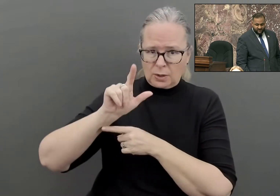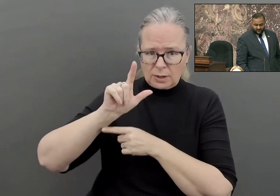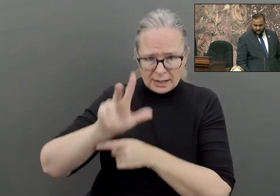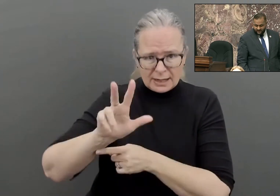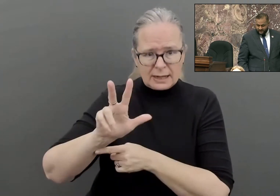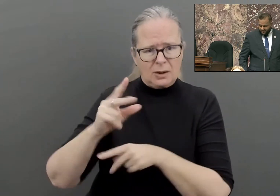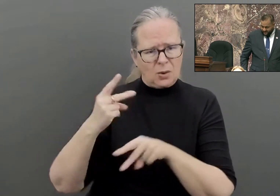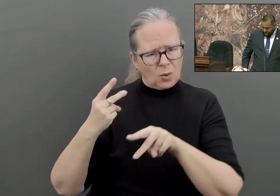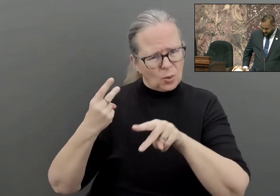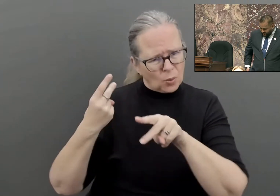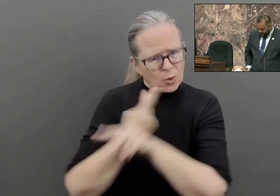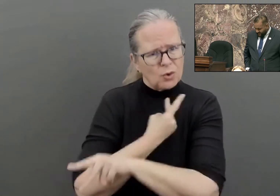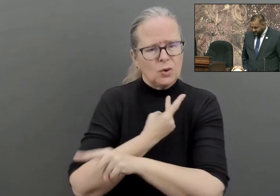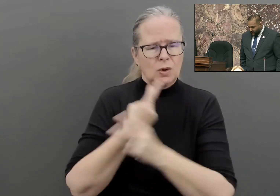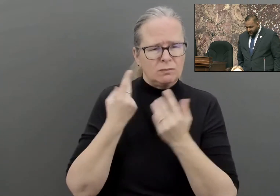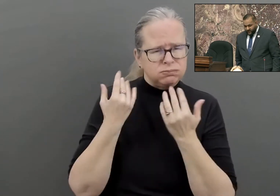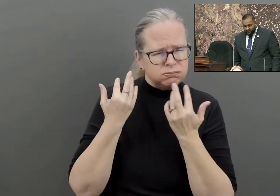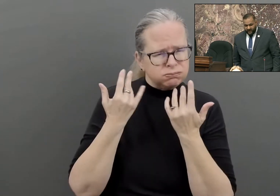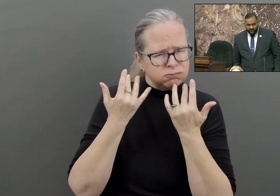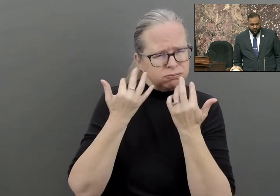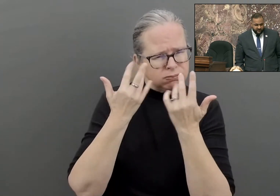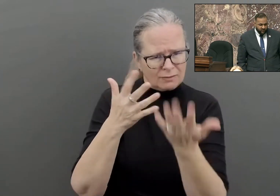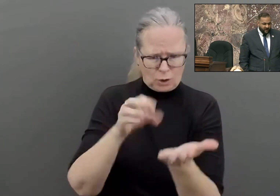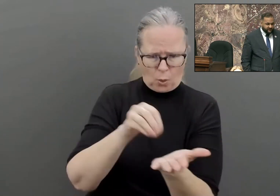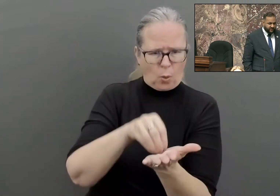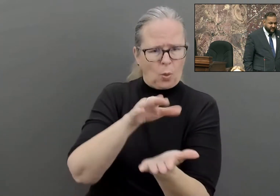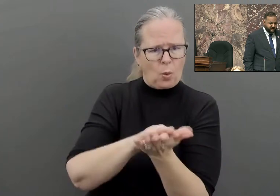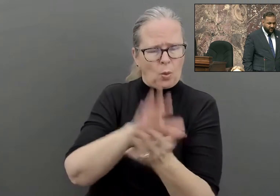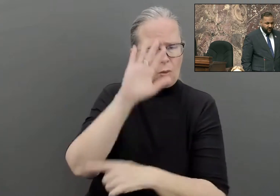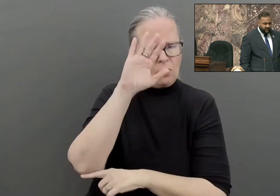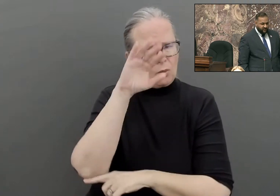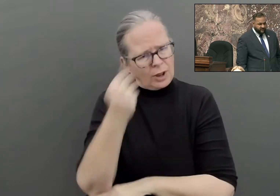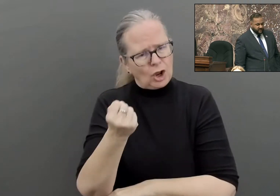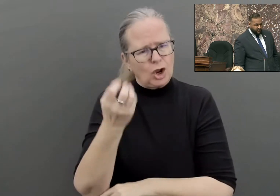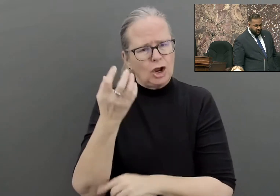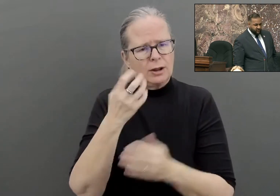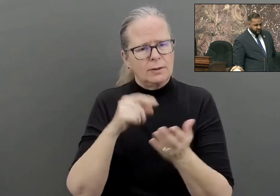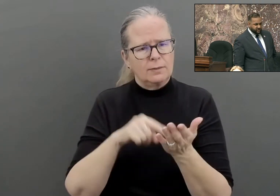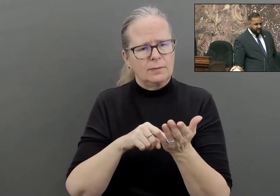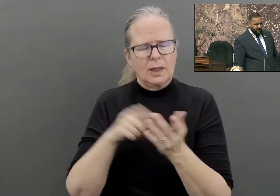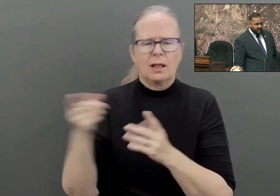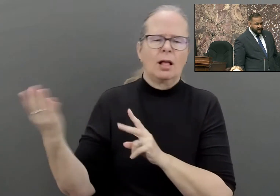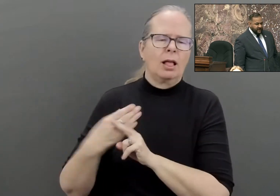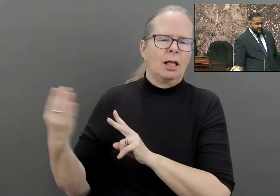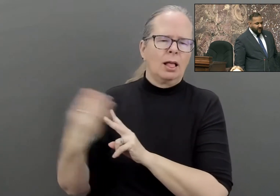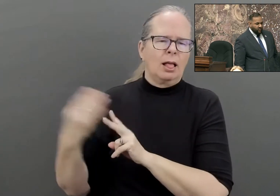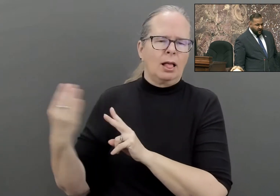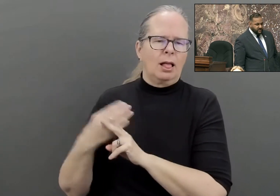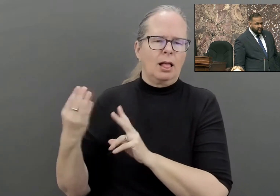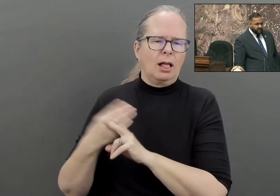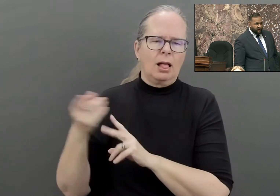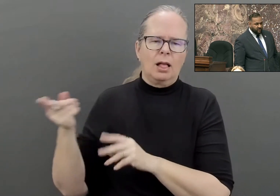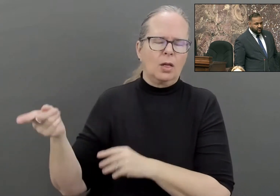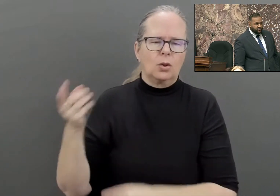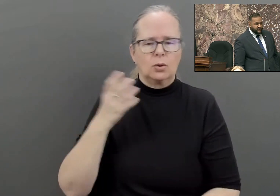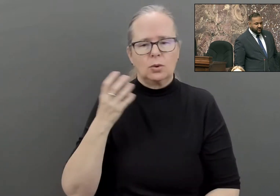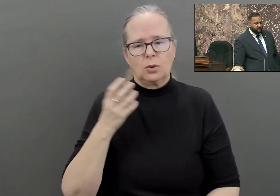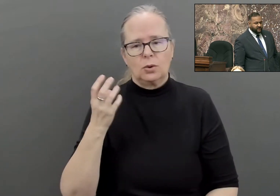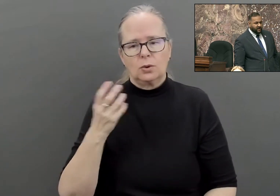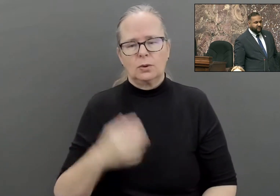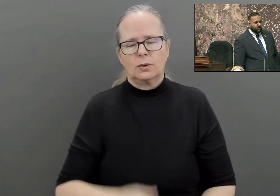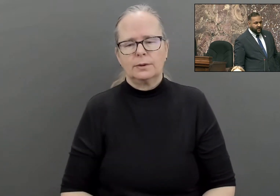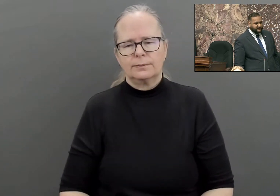Wow. In 2023, we had the worst wildfire season on record here in British Columbia. In that 1 year alone,